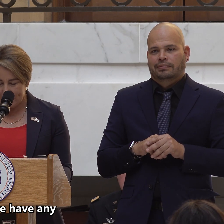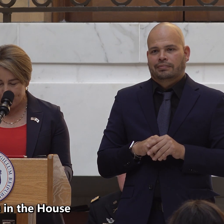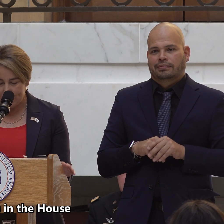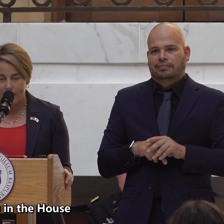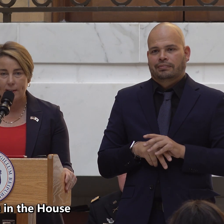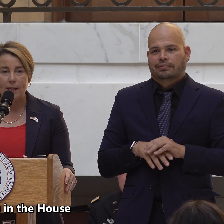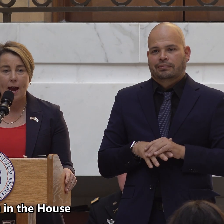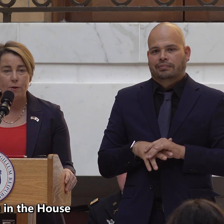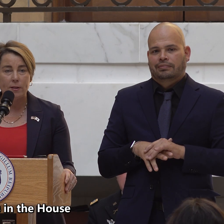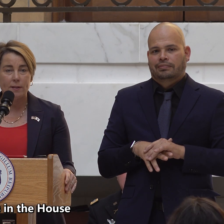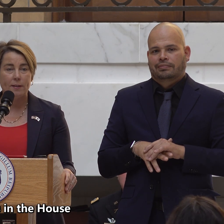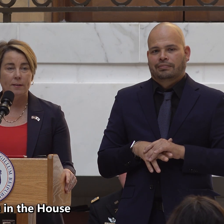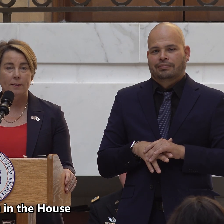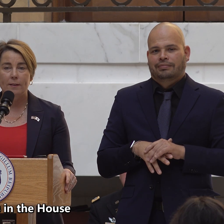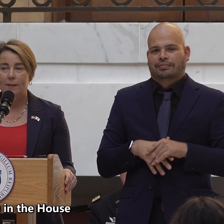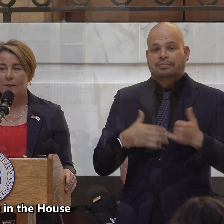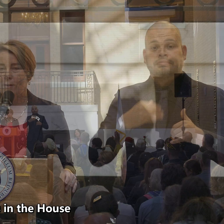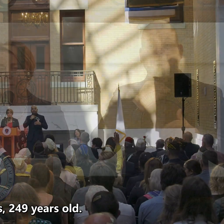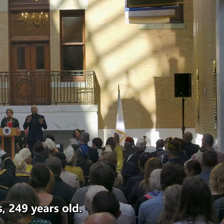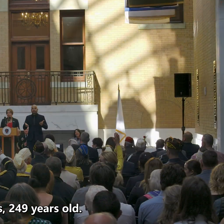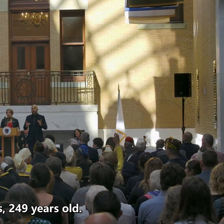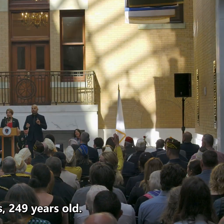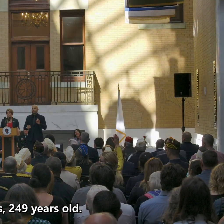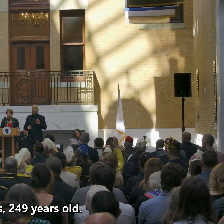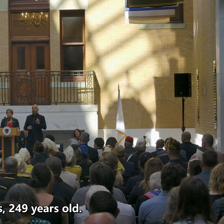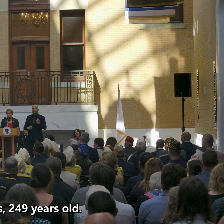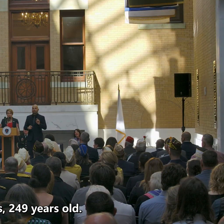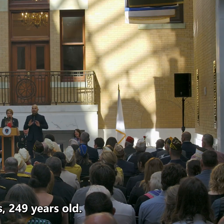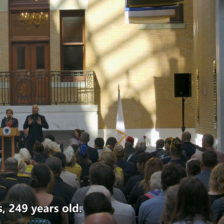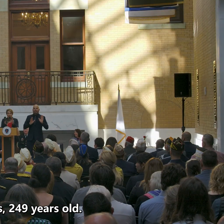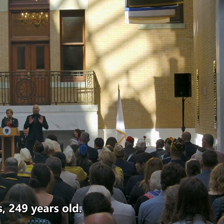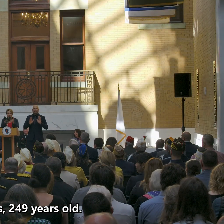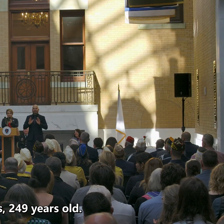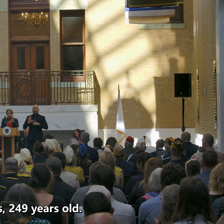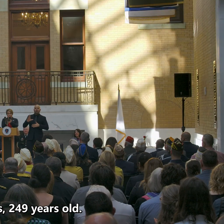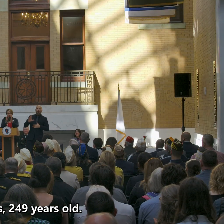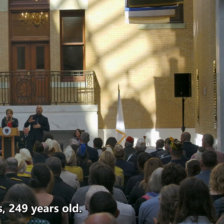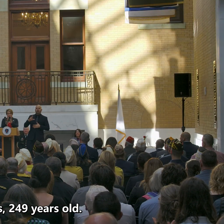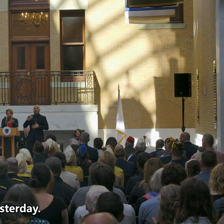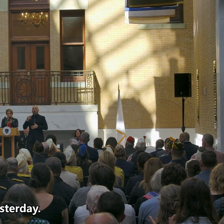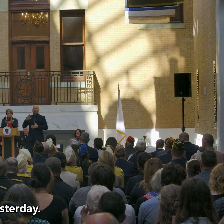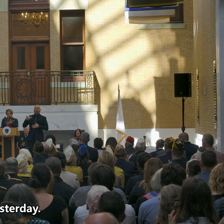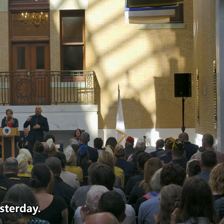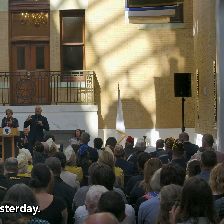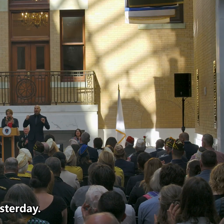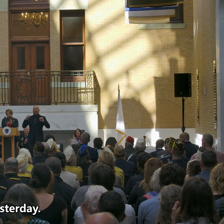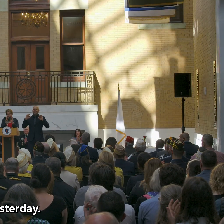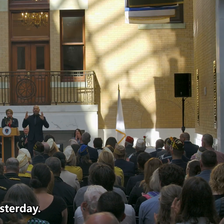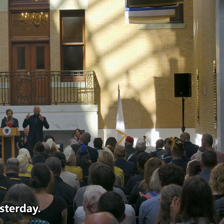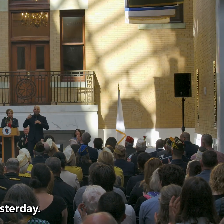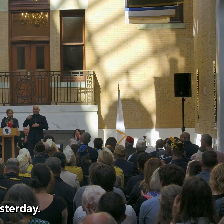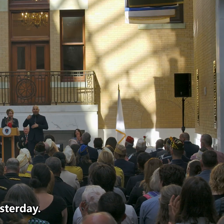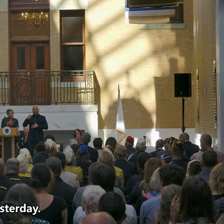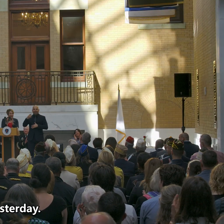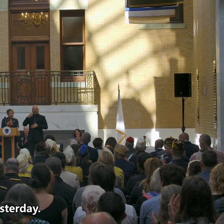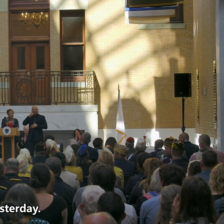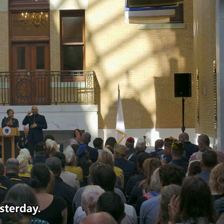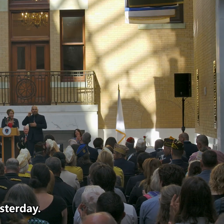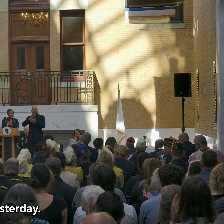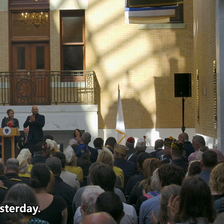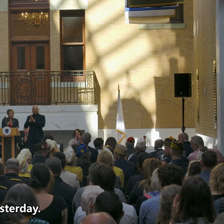Do we have any Marines in the house? Hoorah, yes, 249 years old yesterday.